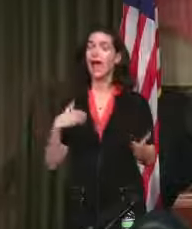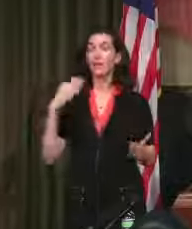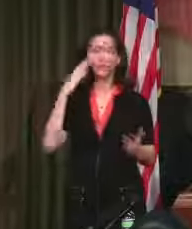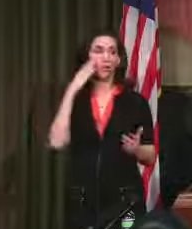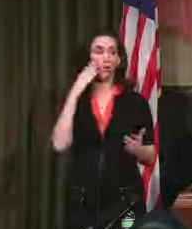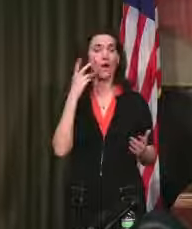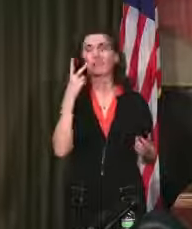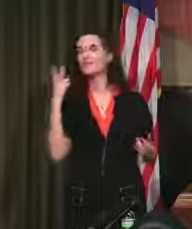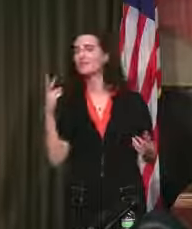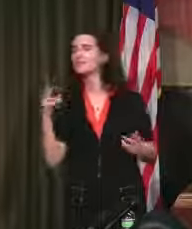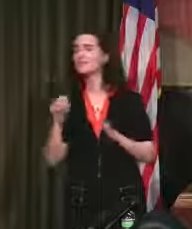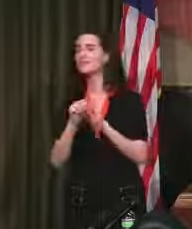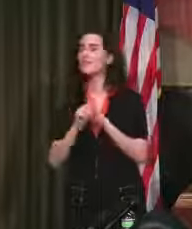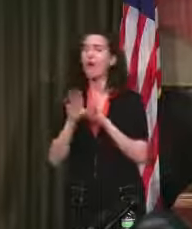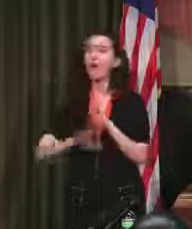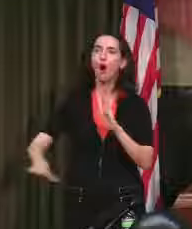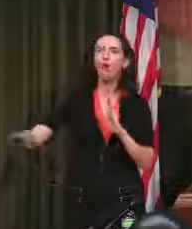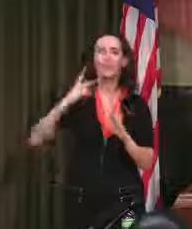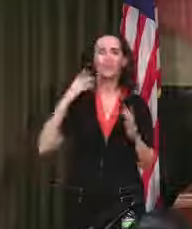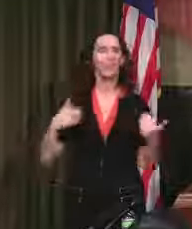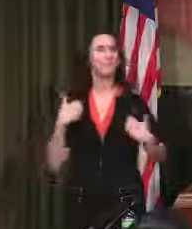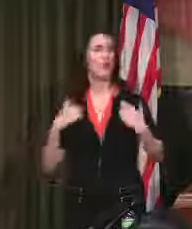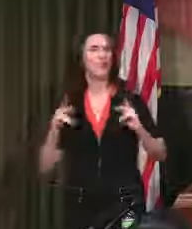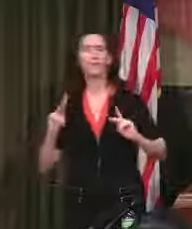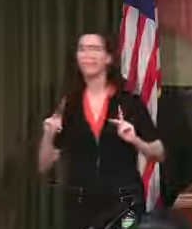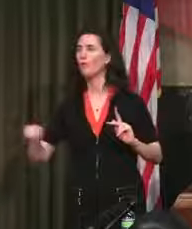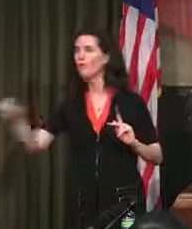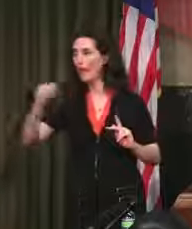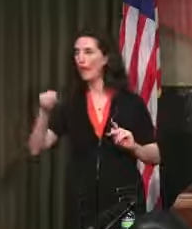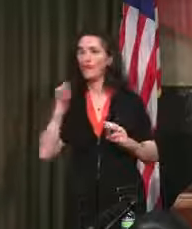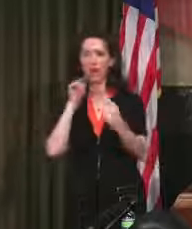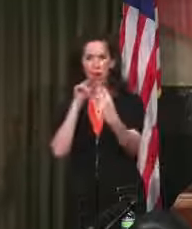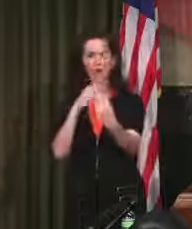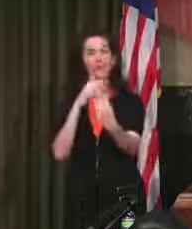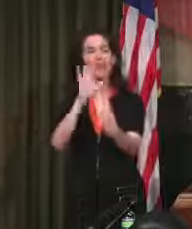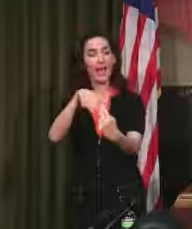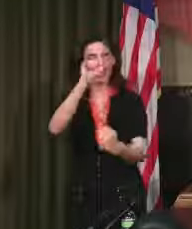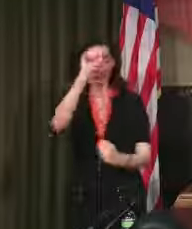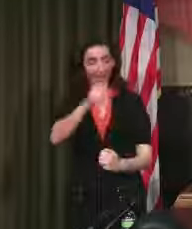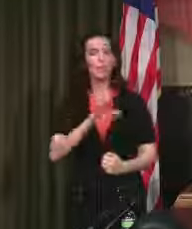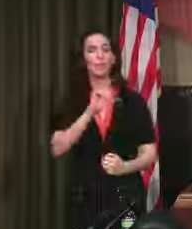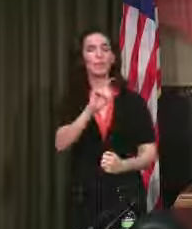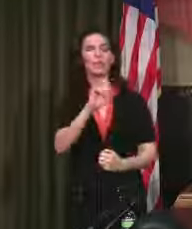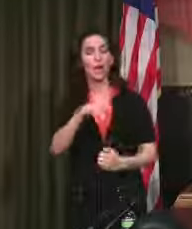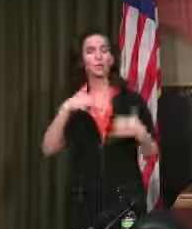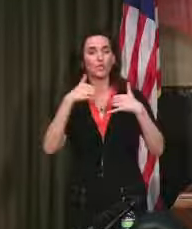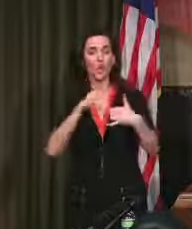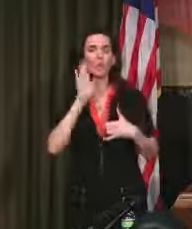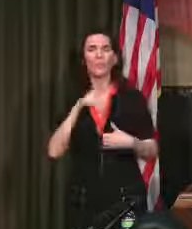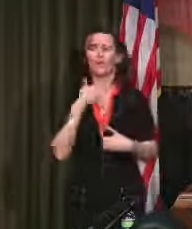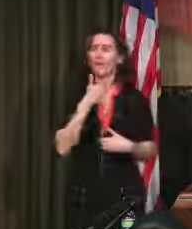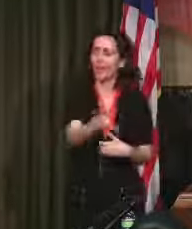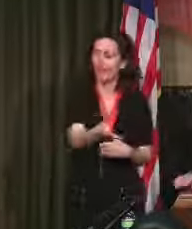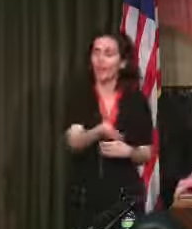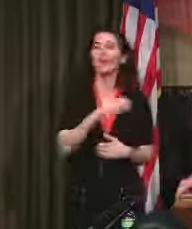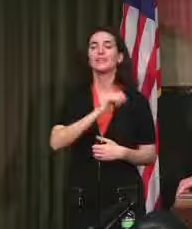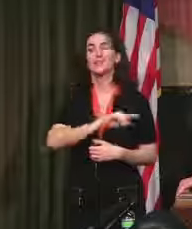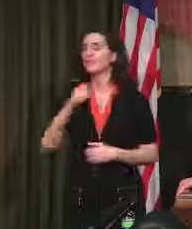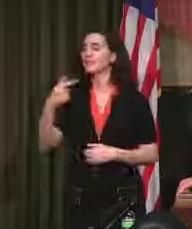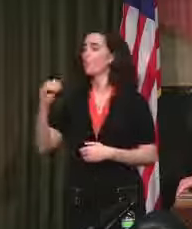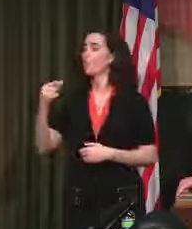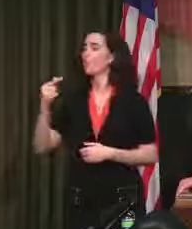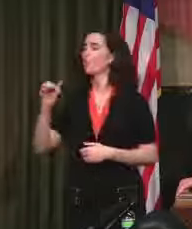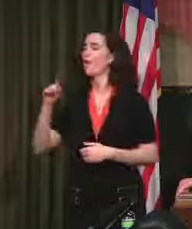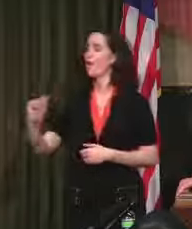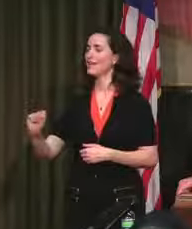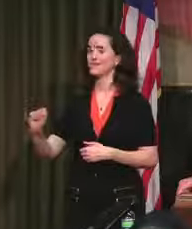young people across the state of Louisiana that I can look at them and tell them, yes, your top scholarship is going to be there. Yes, Go Grants is funded at